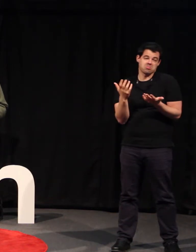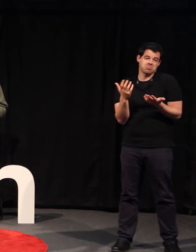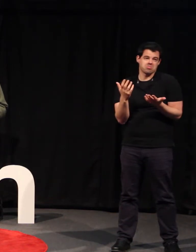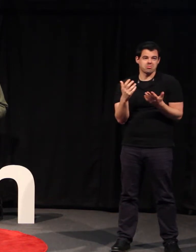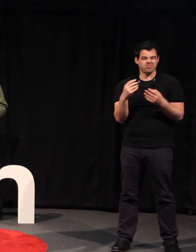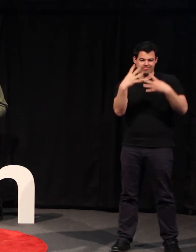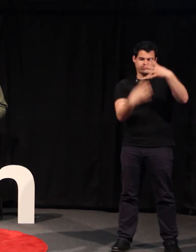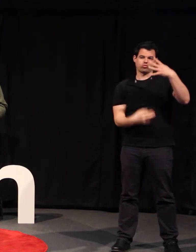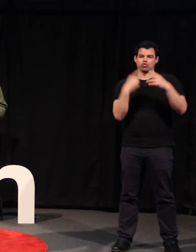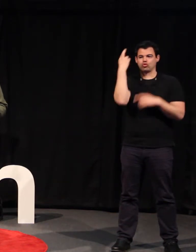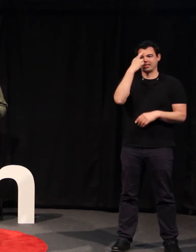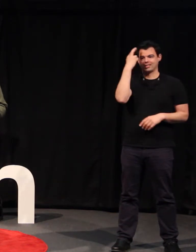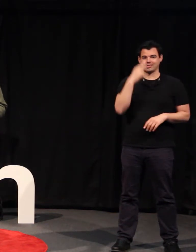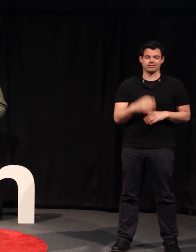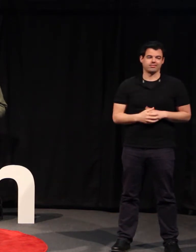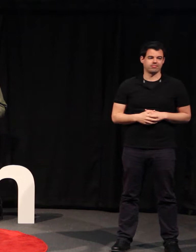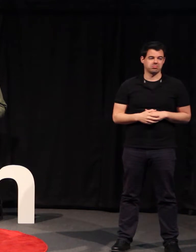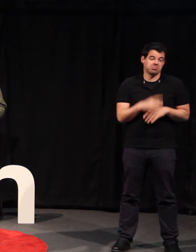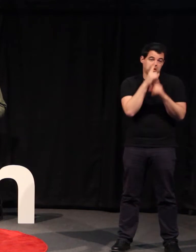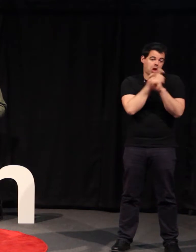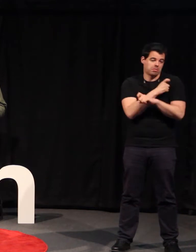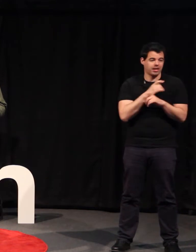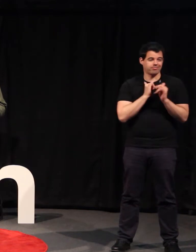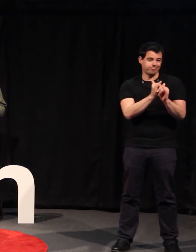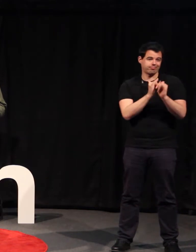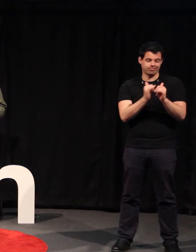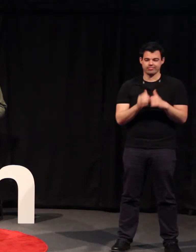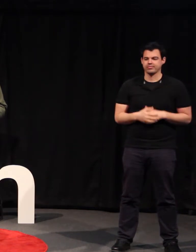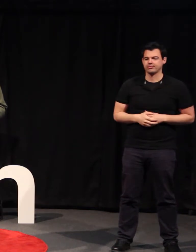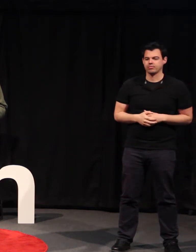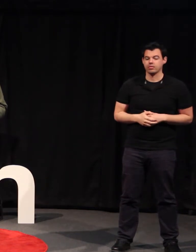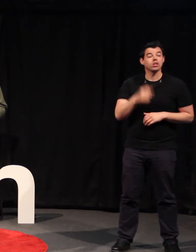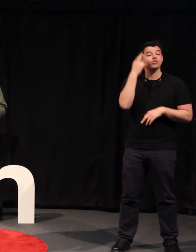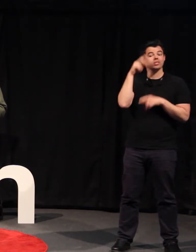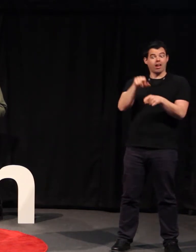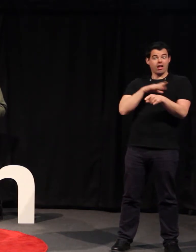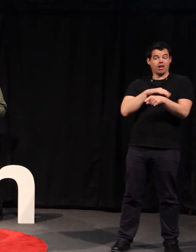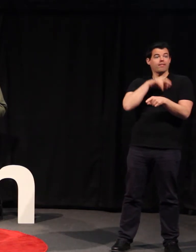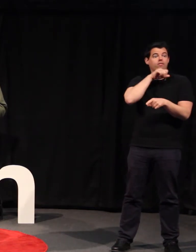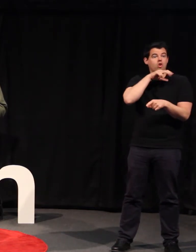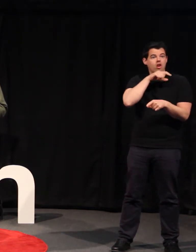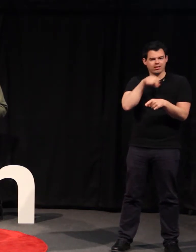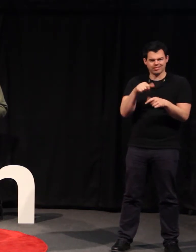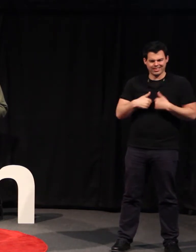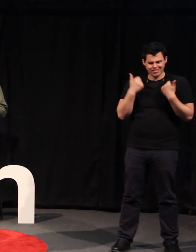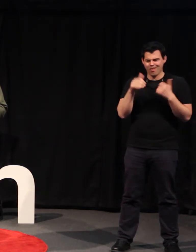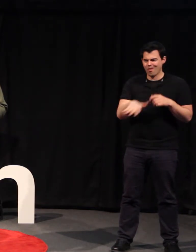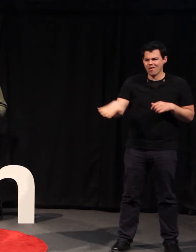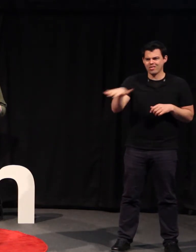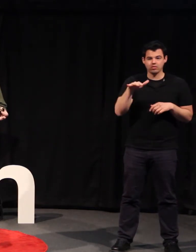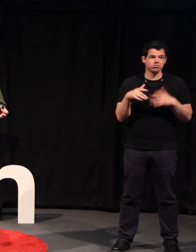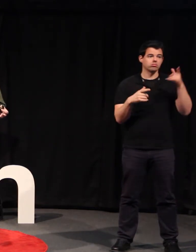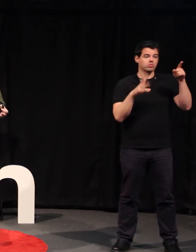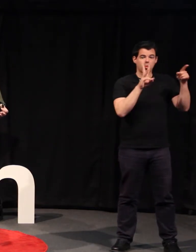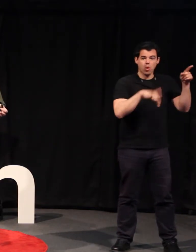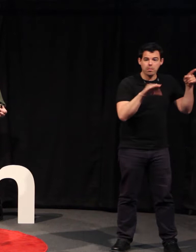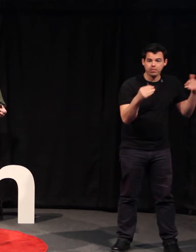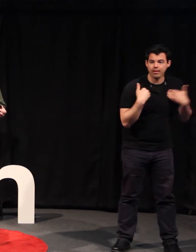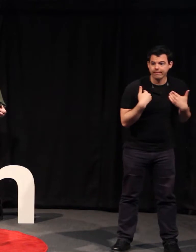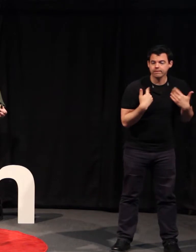biggest reason is because frogs are everywhere. They live in that landscape in Wyoming. They